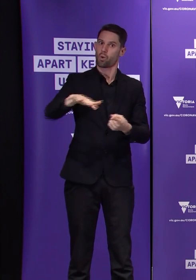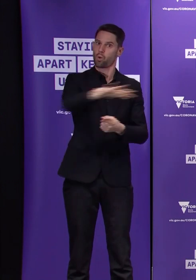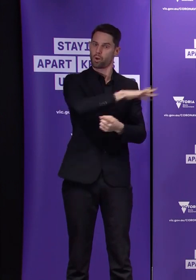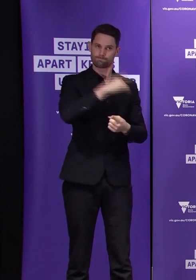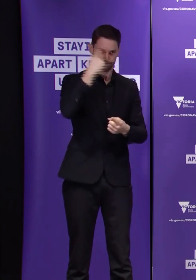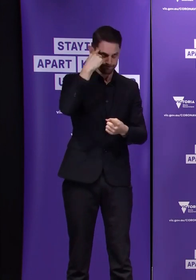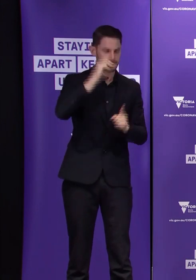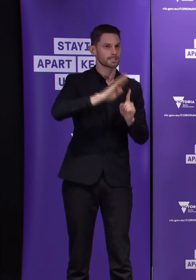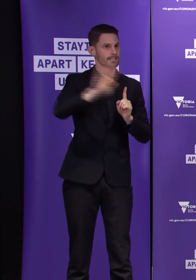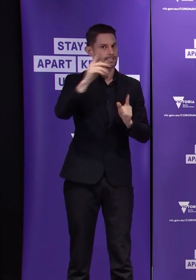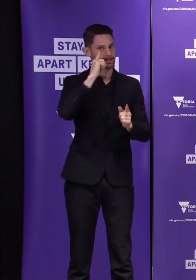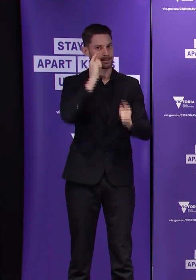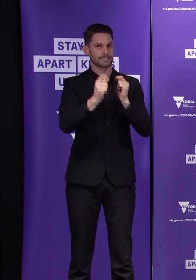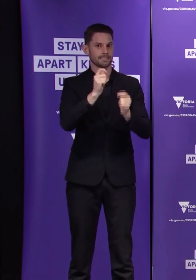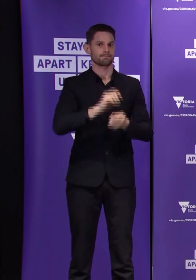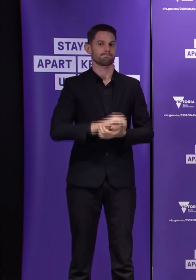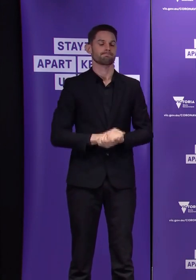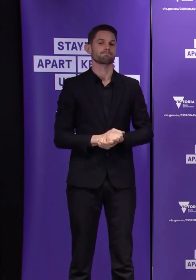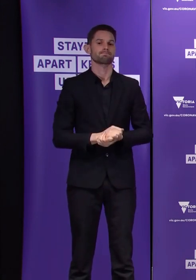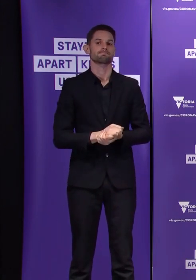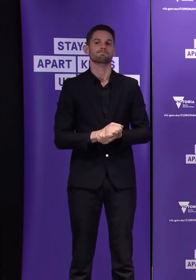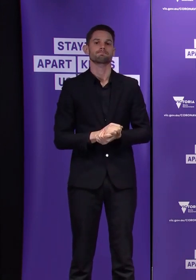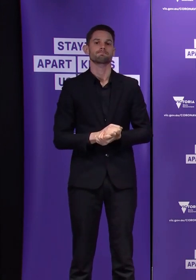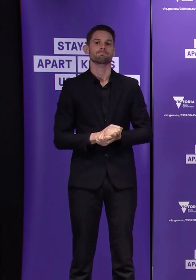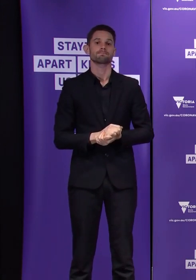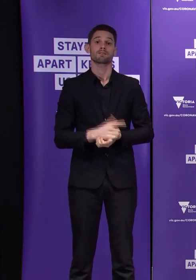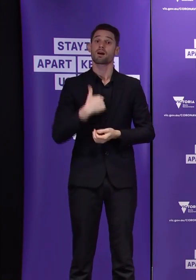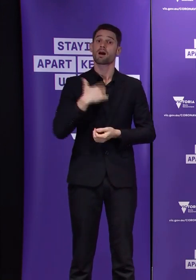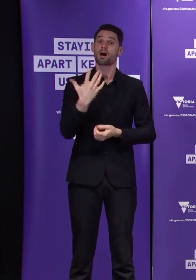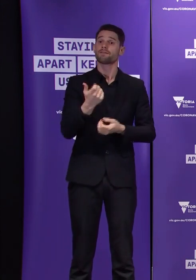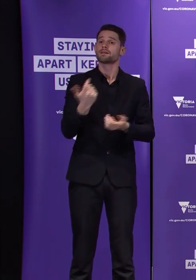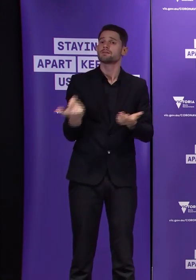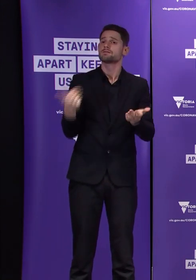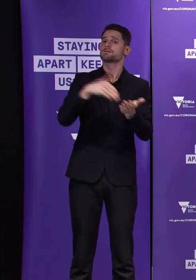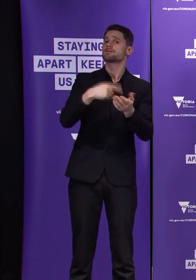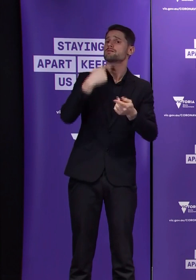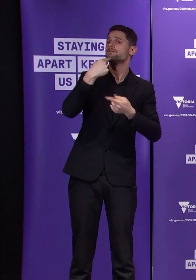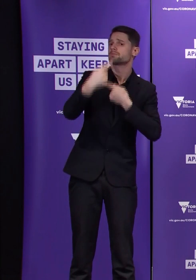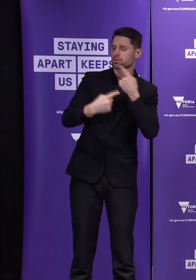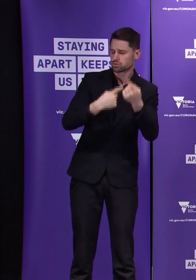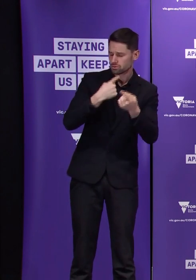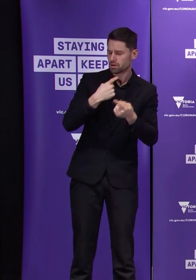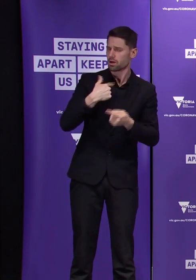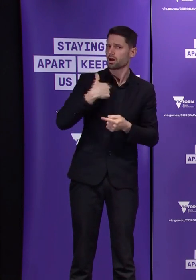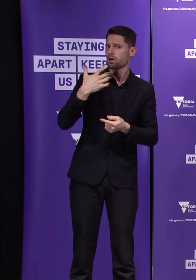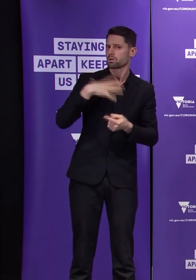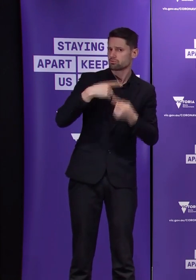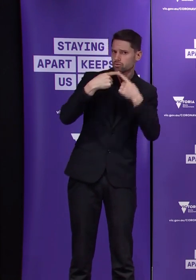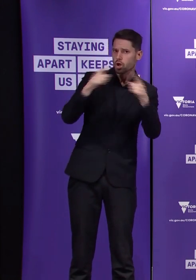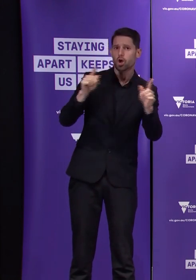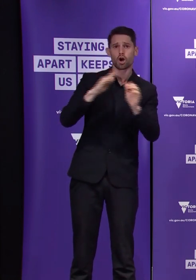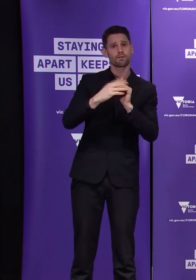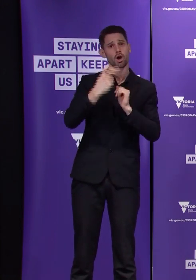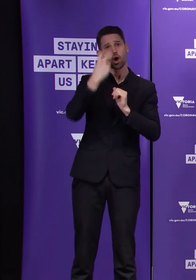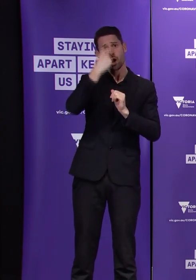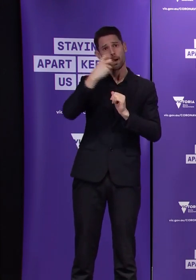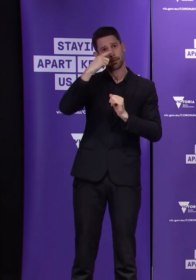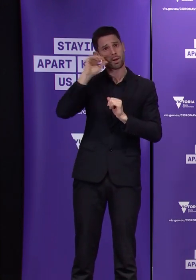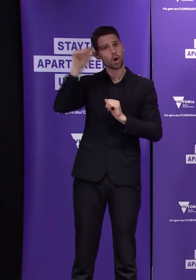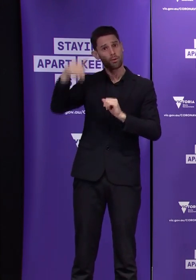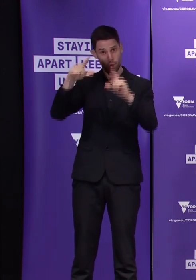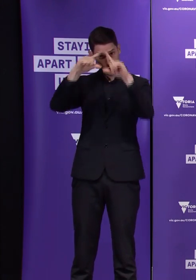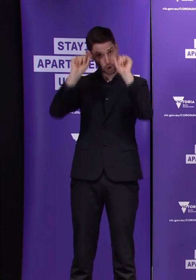do. I can provide some further update in relation, as I do most days, to aged care as